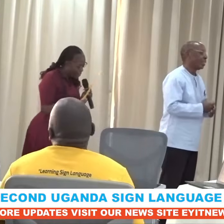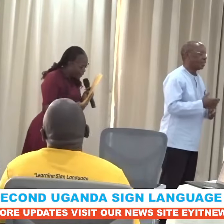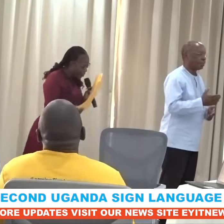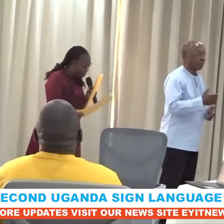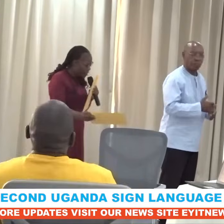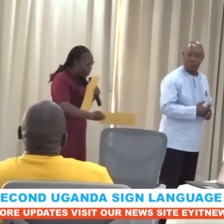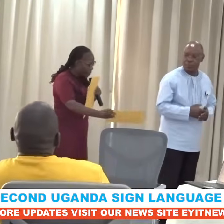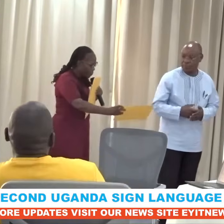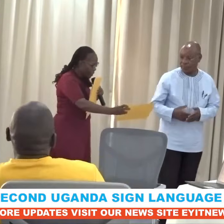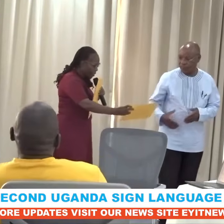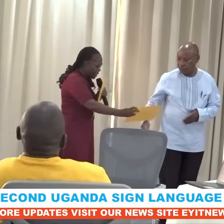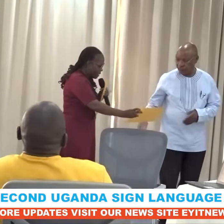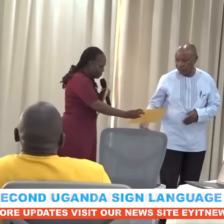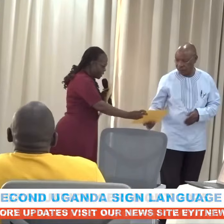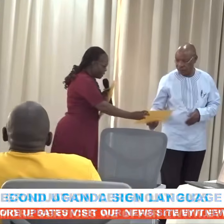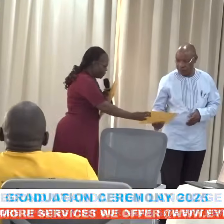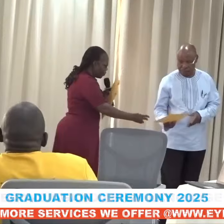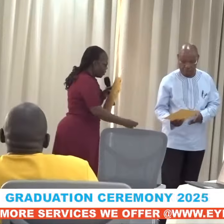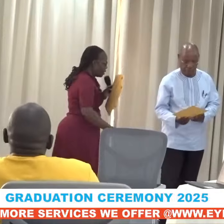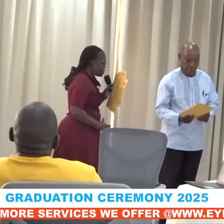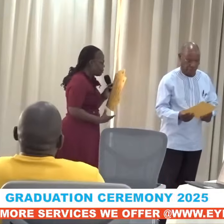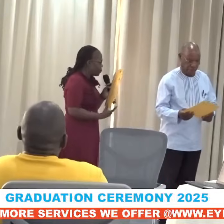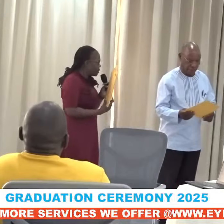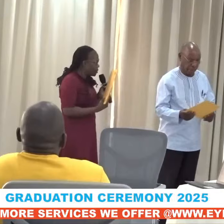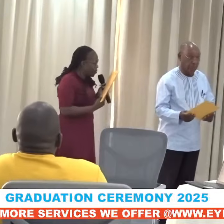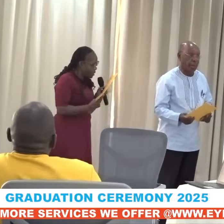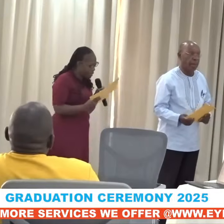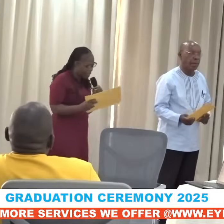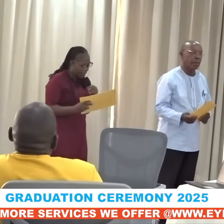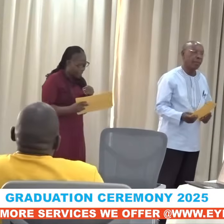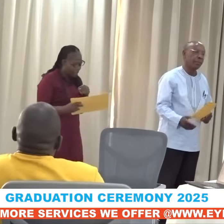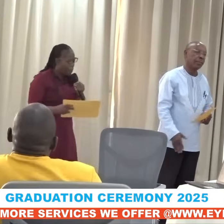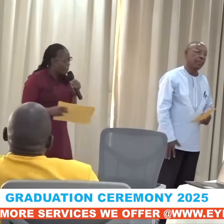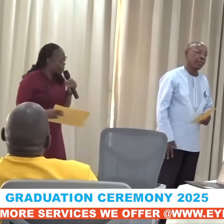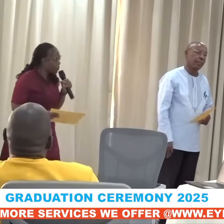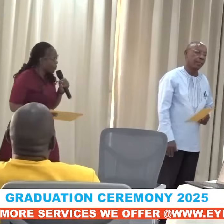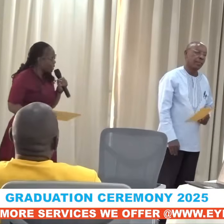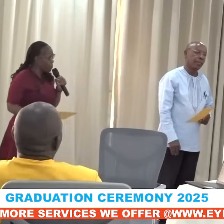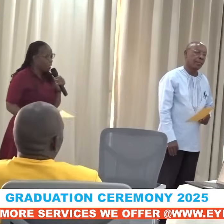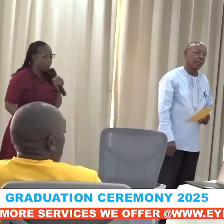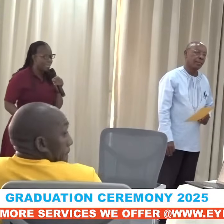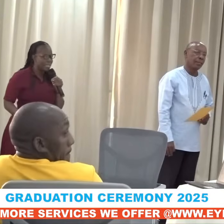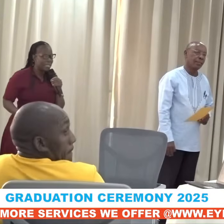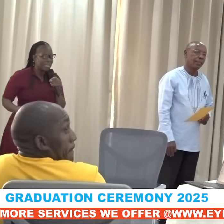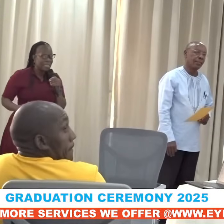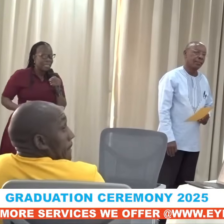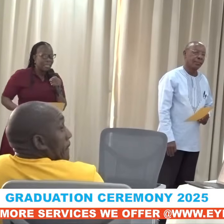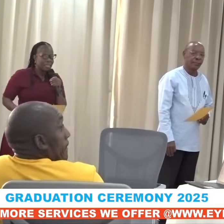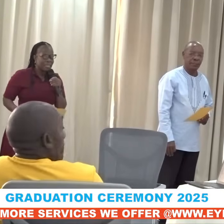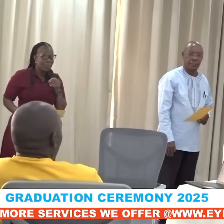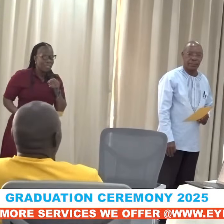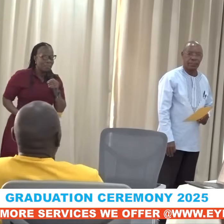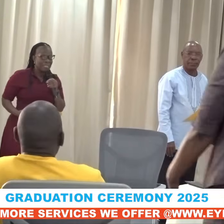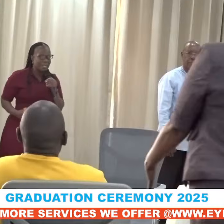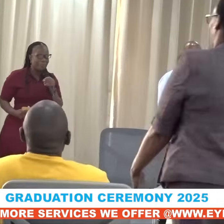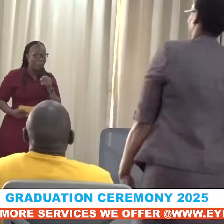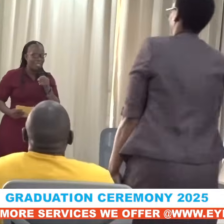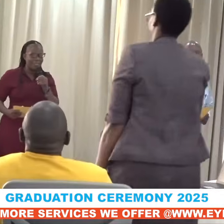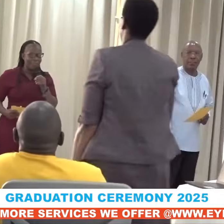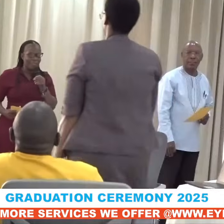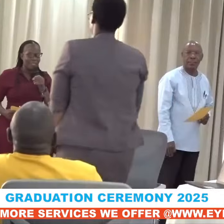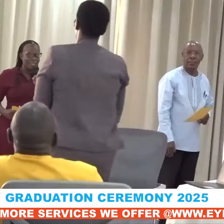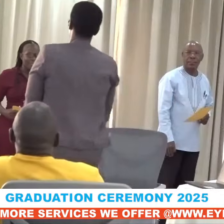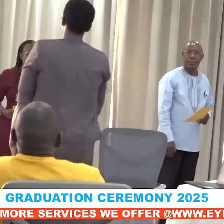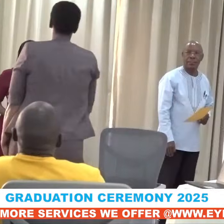Mr. Vice Chancellor, we are appreciating Betty for her support towards the persons with impairment. She has always been